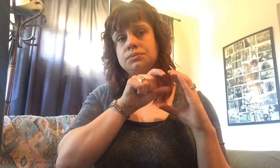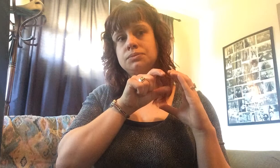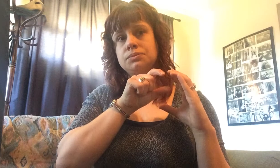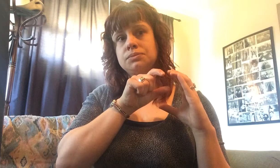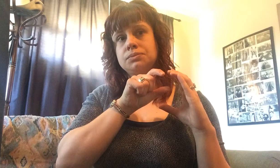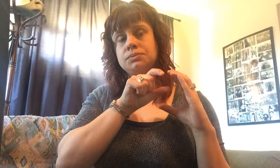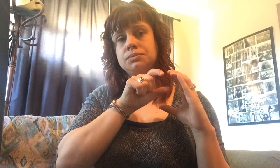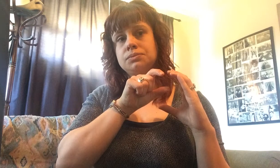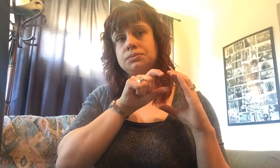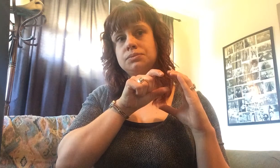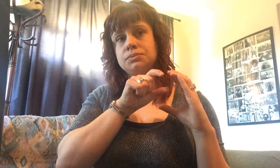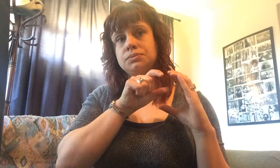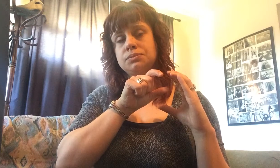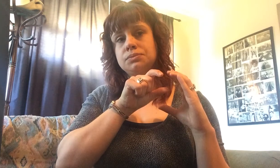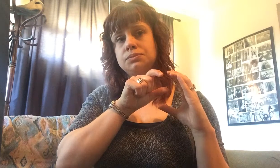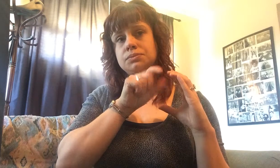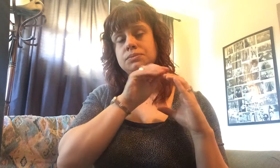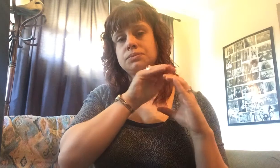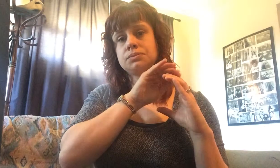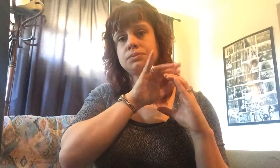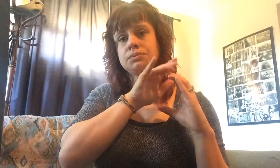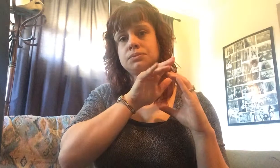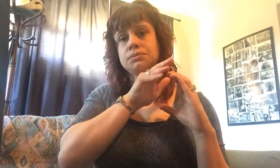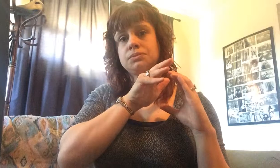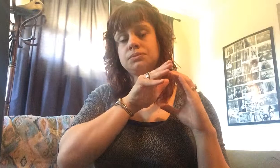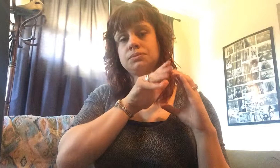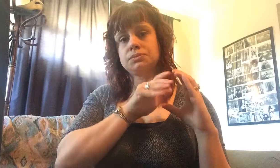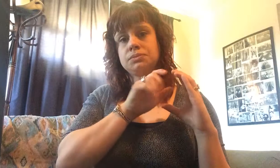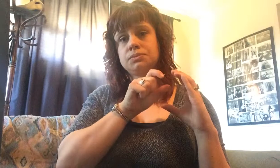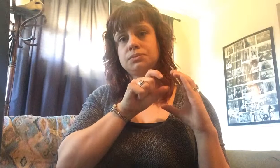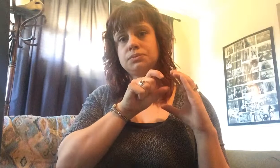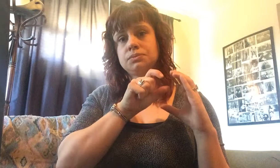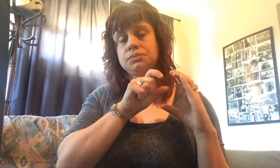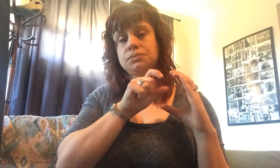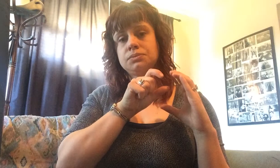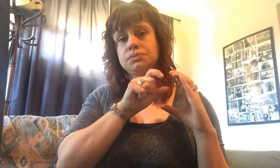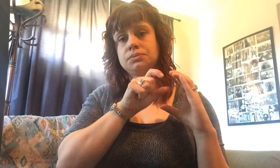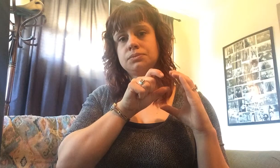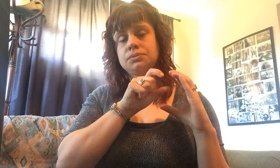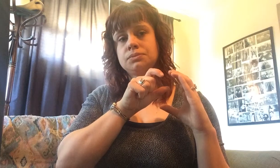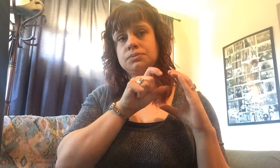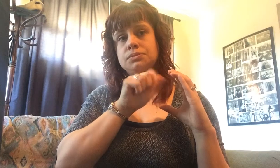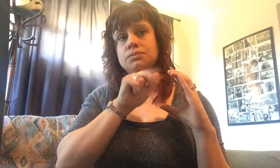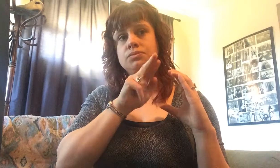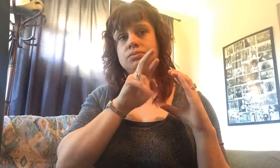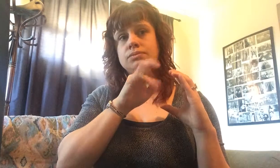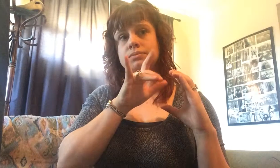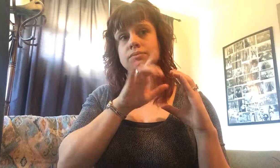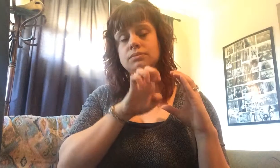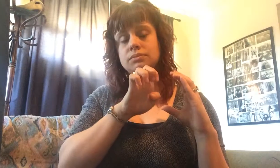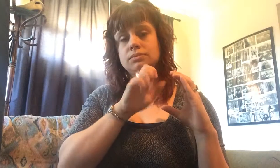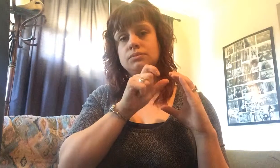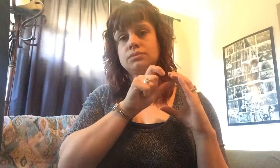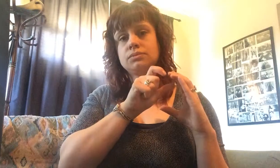the blood is going to be transferred to the right oracle From the right oracle, the deoxygenated blood